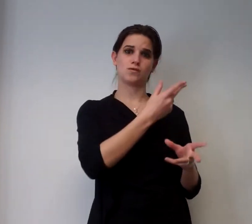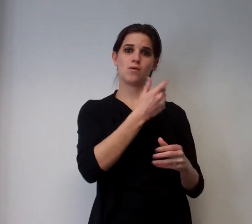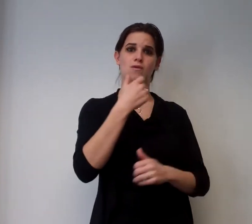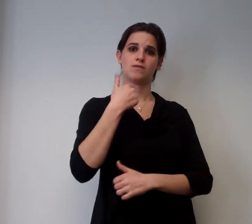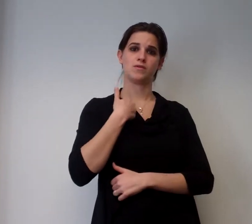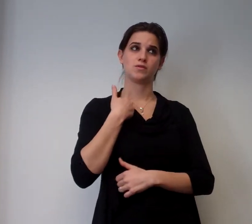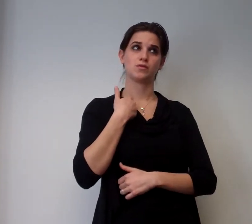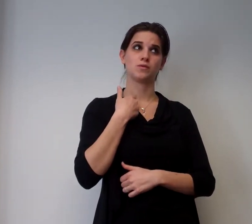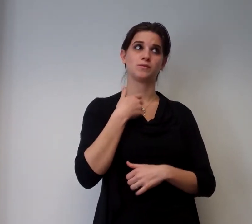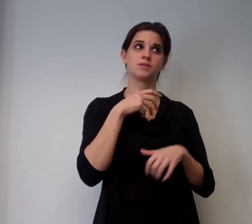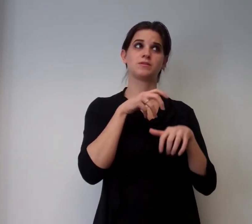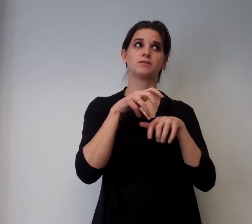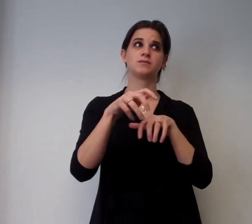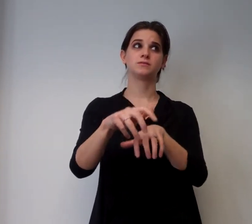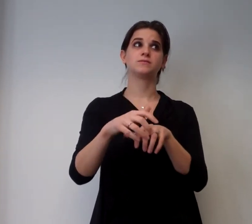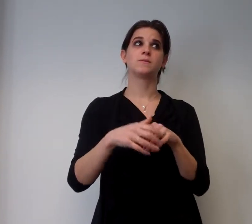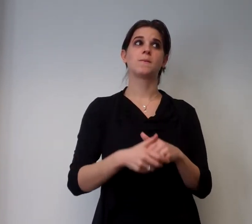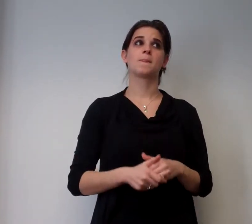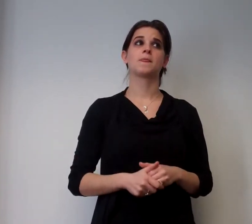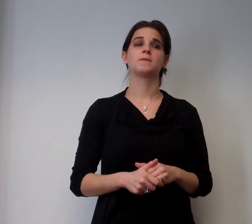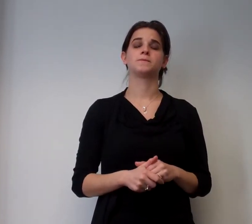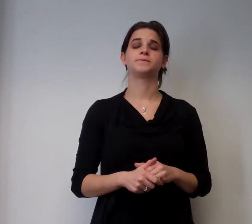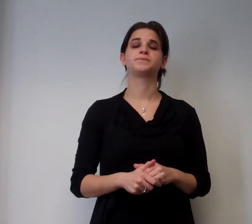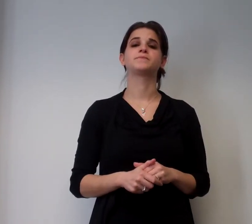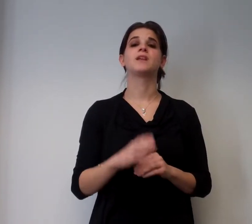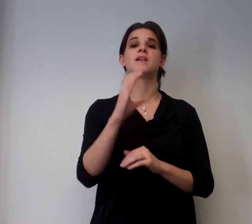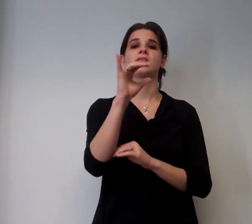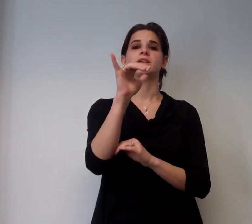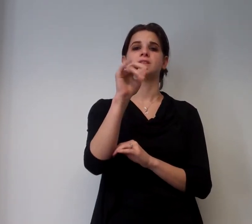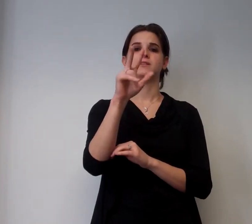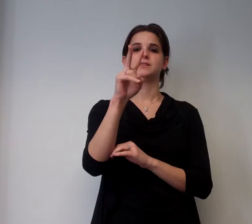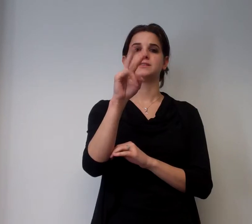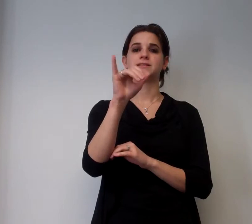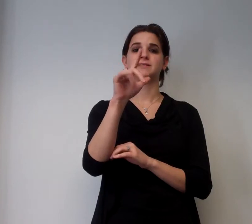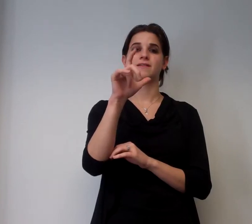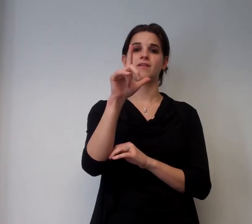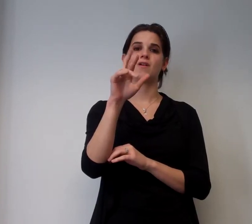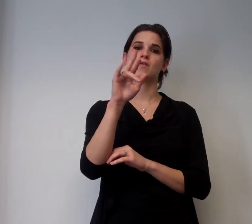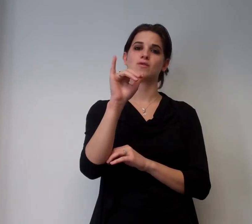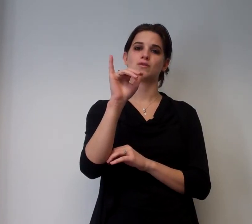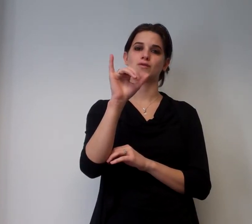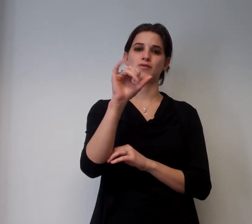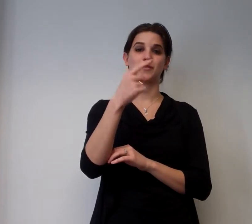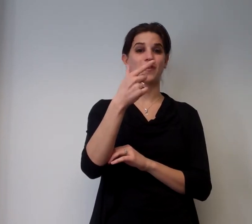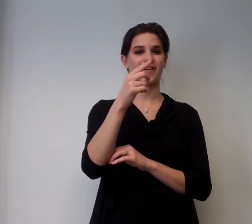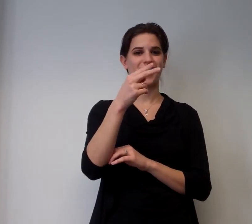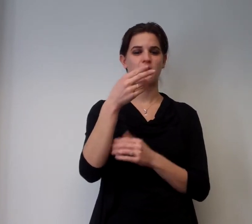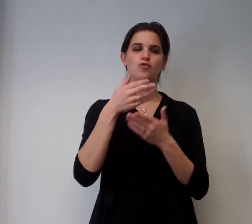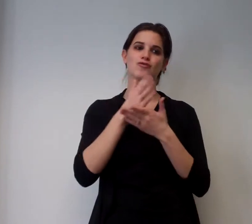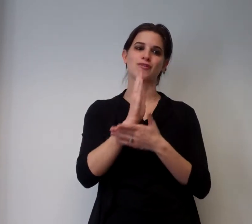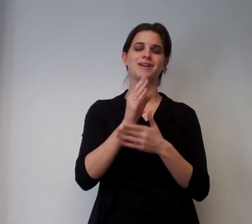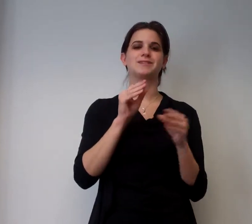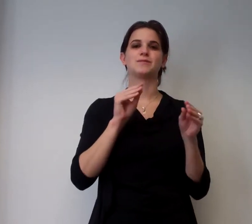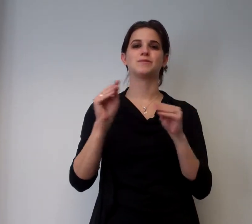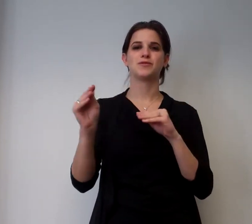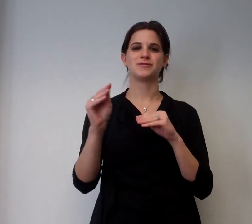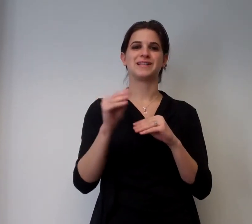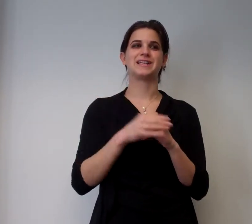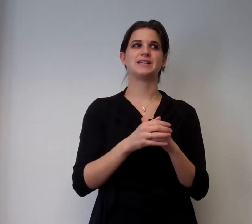convention. Civil rights movement, of course, we think of Dr. Martin Luther King. There are really 2 parts to the civil rights movement. There's